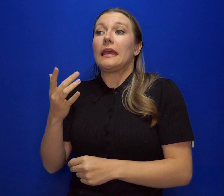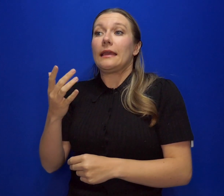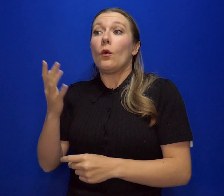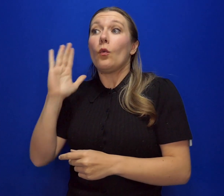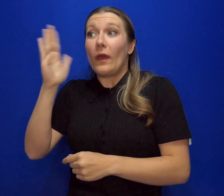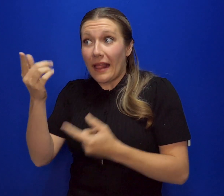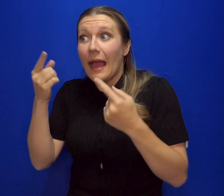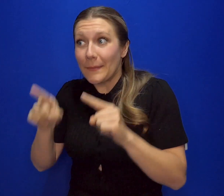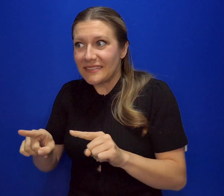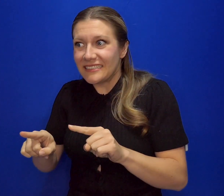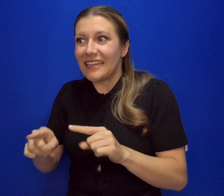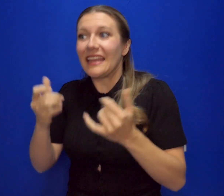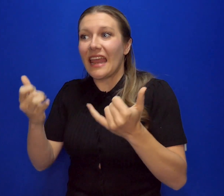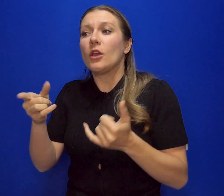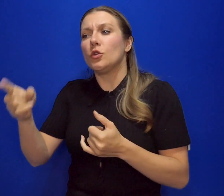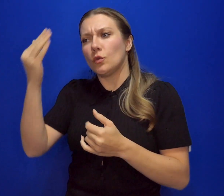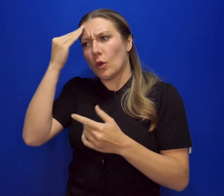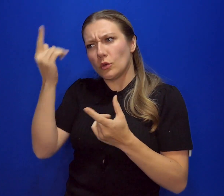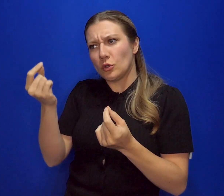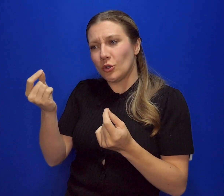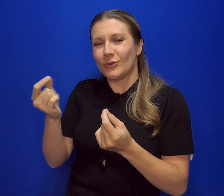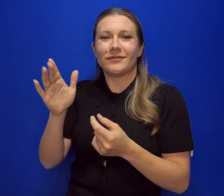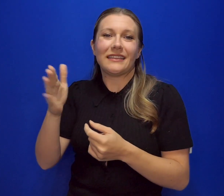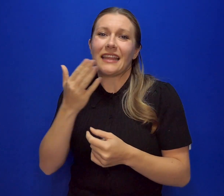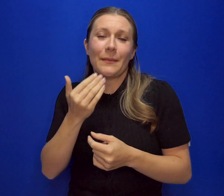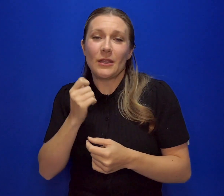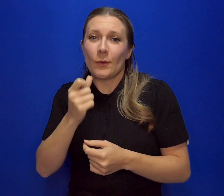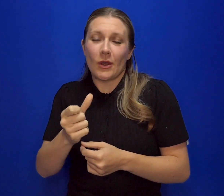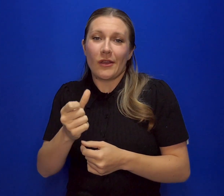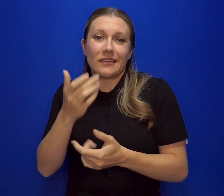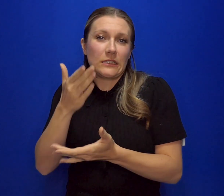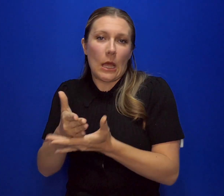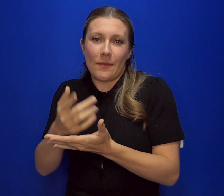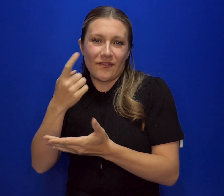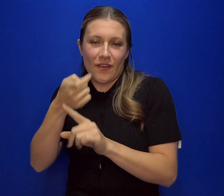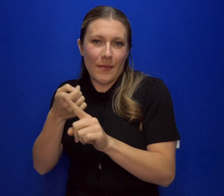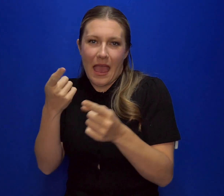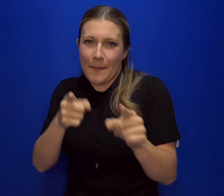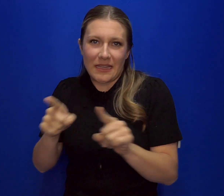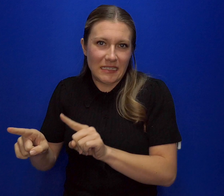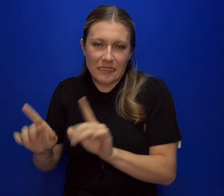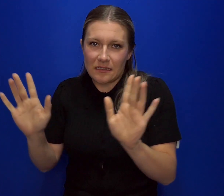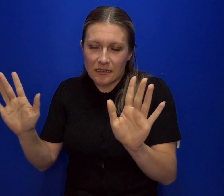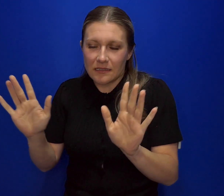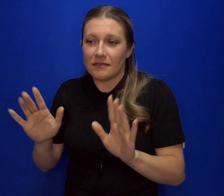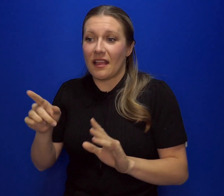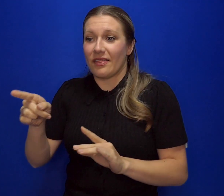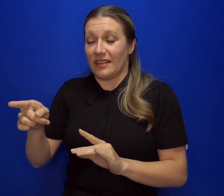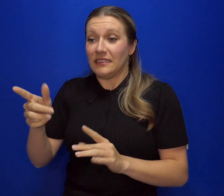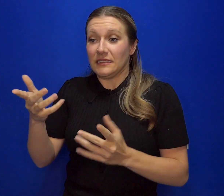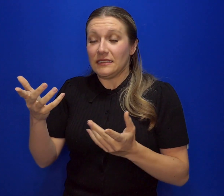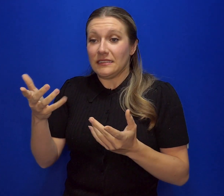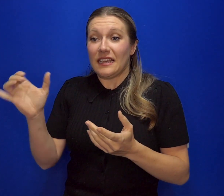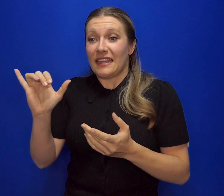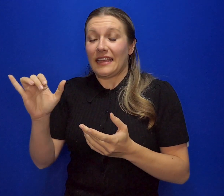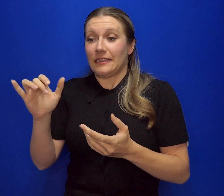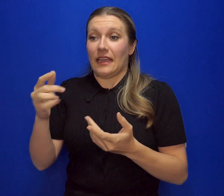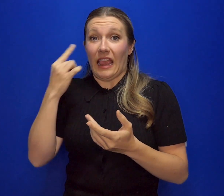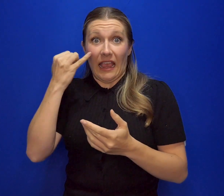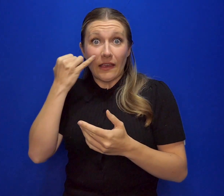happens, you know what to do. Right. I was like, it's diabetes. We're not going to stop diabetes from being diabetes. Right. This lion is going to bite your face